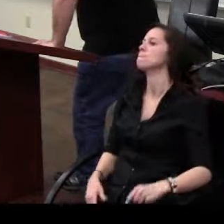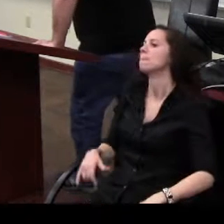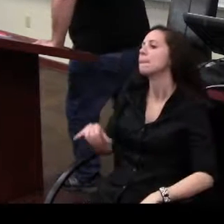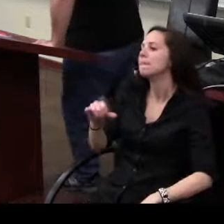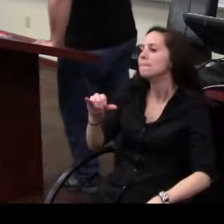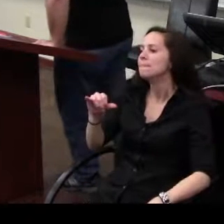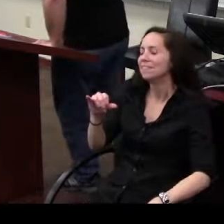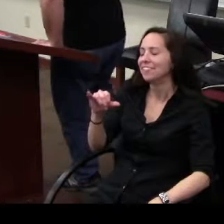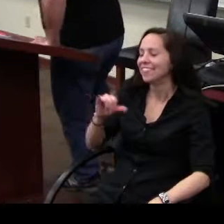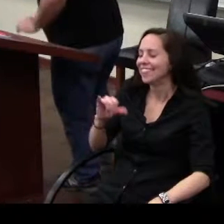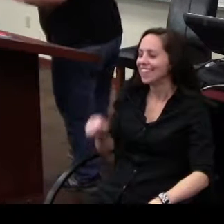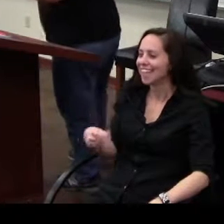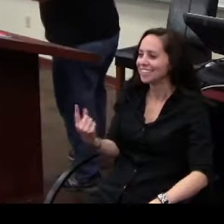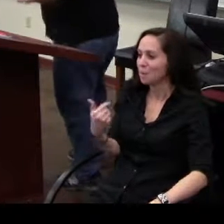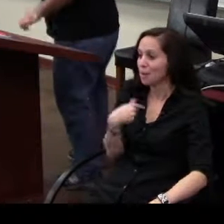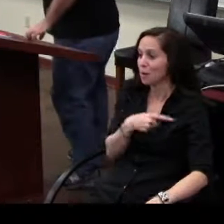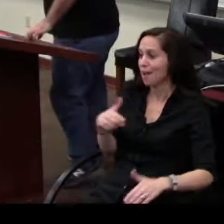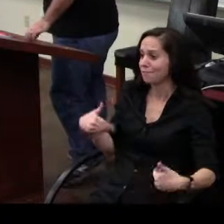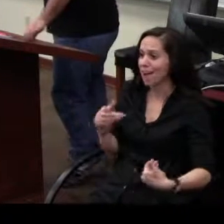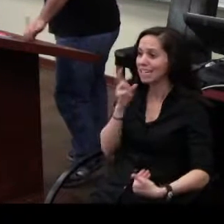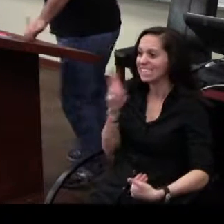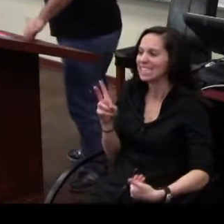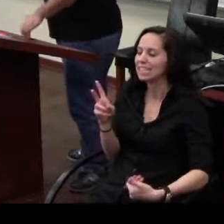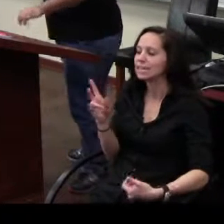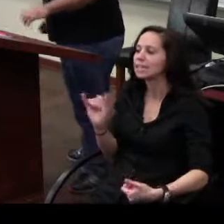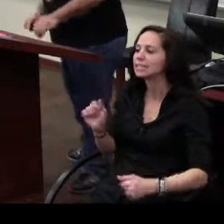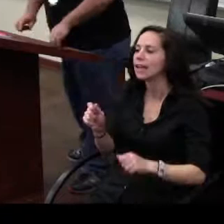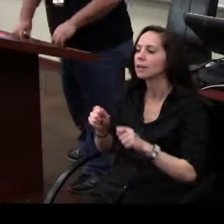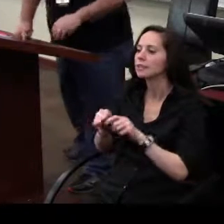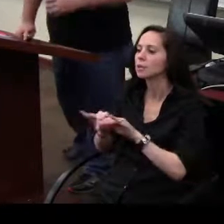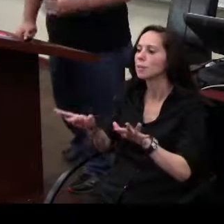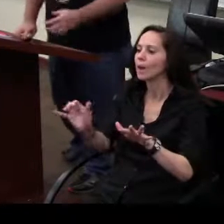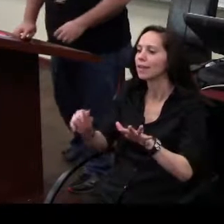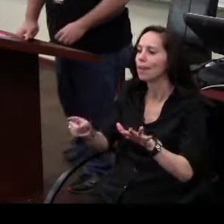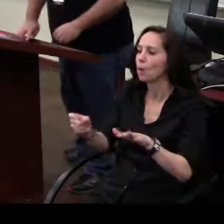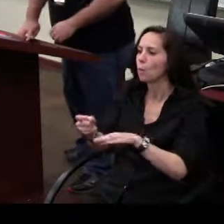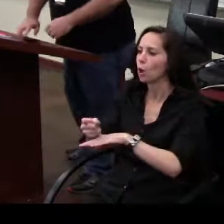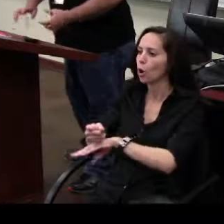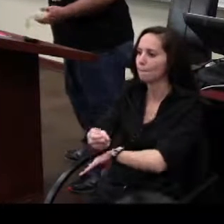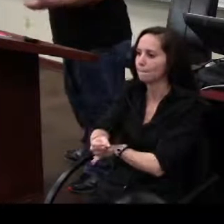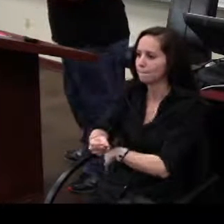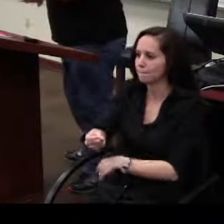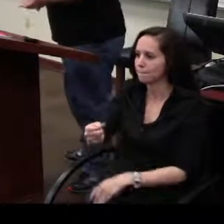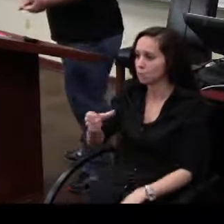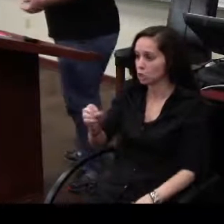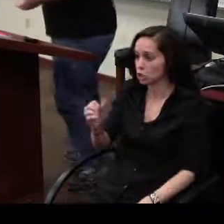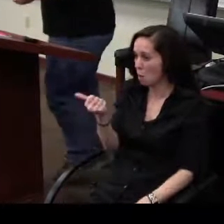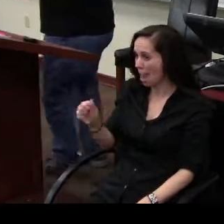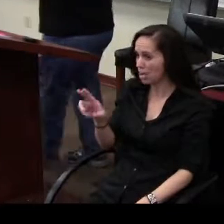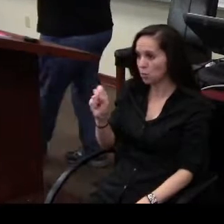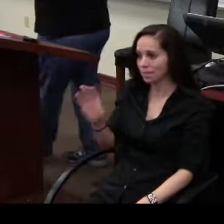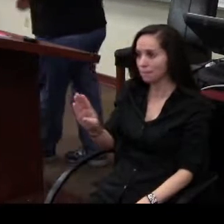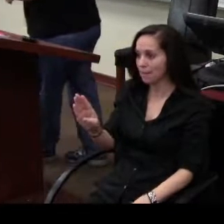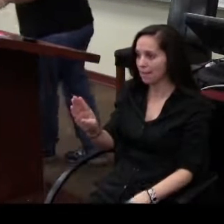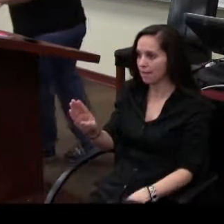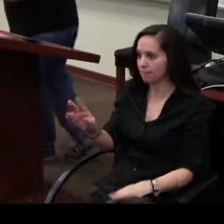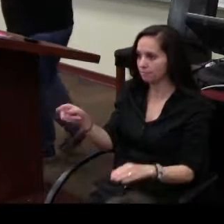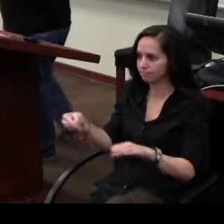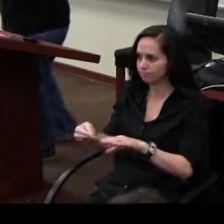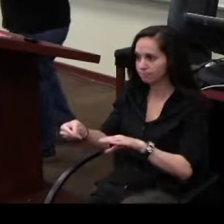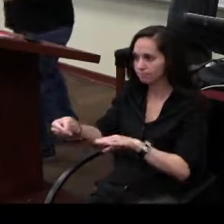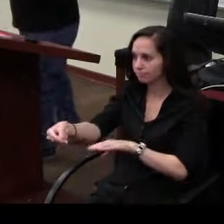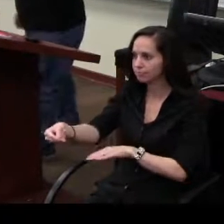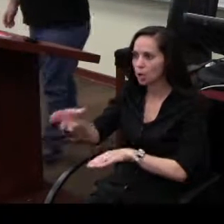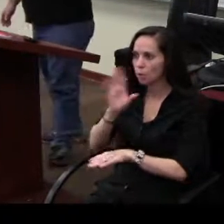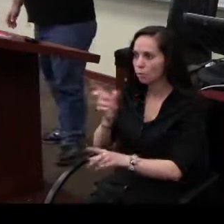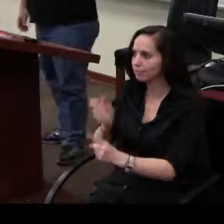This is something that we haven't seen a lot of. It's spreading like a worm. So, you get infected with this. Any USB drives that are plugged in, et